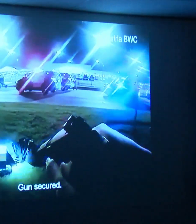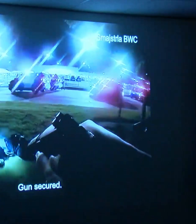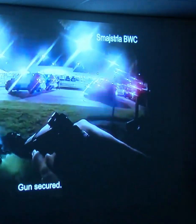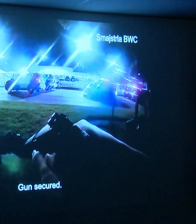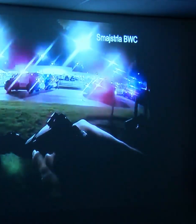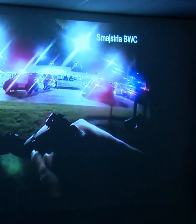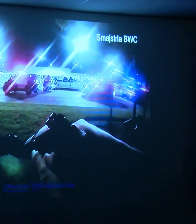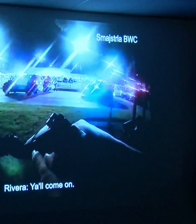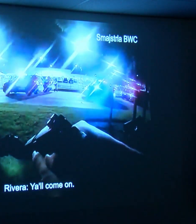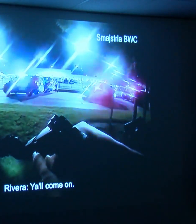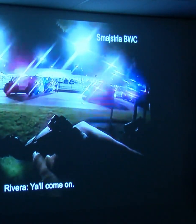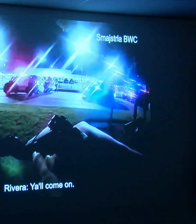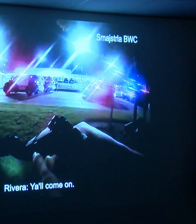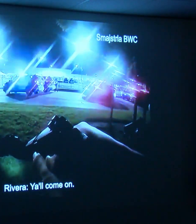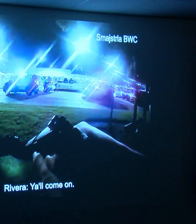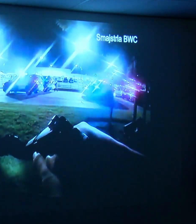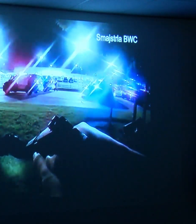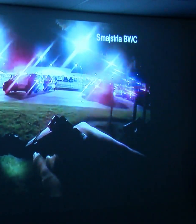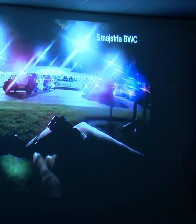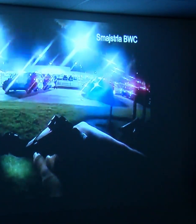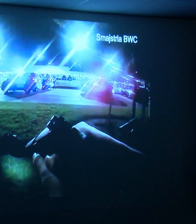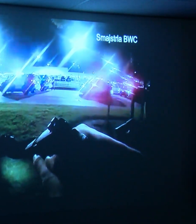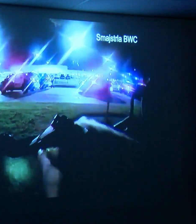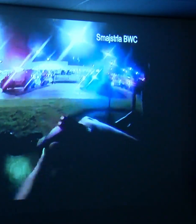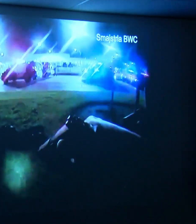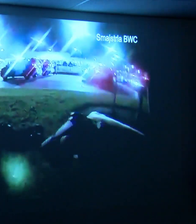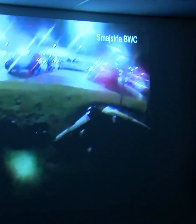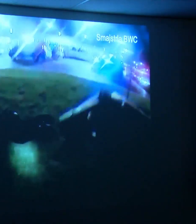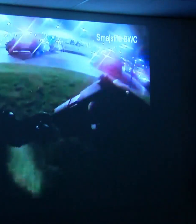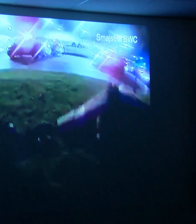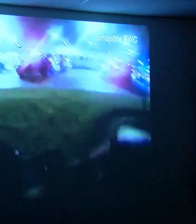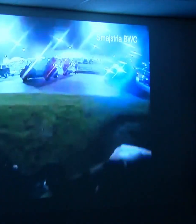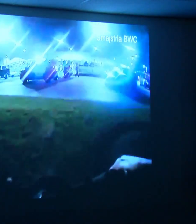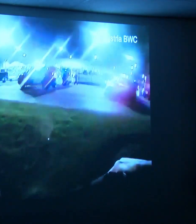Gun secured. Y'all come out.